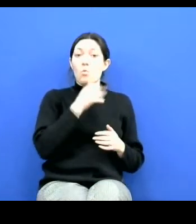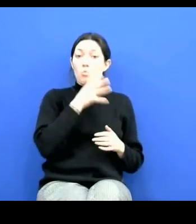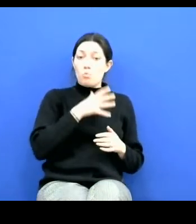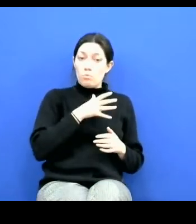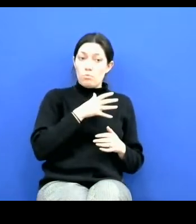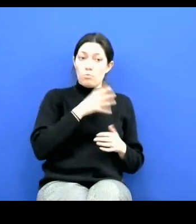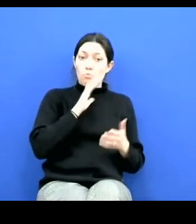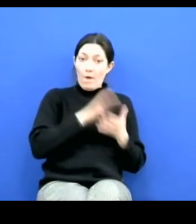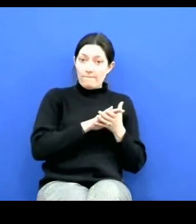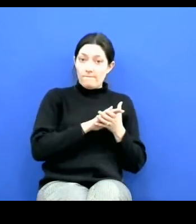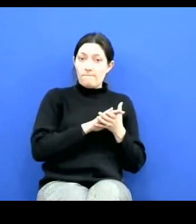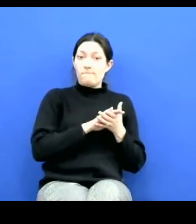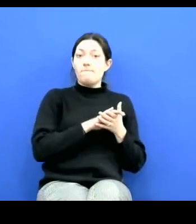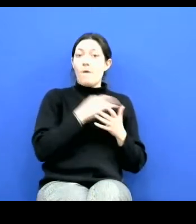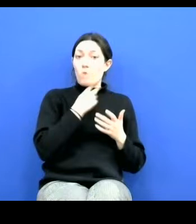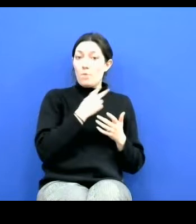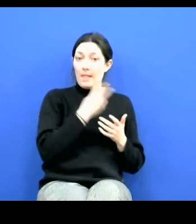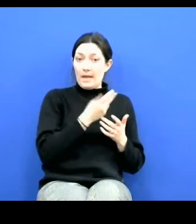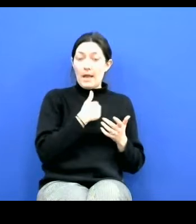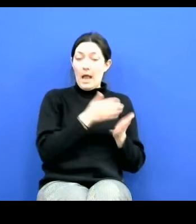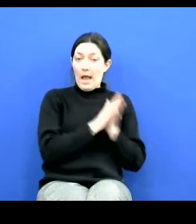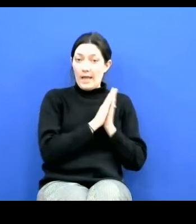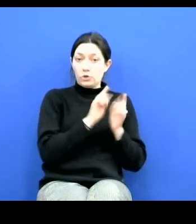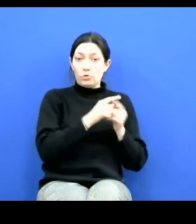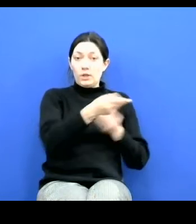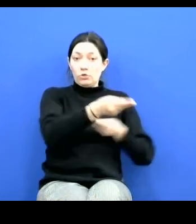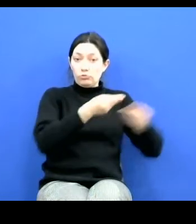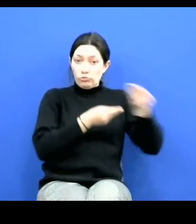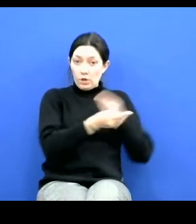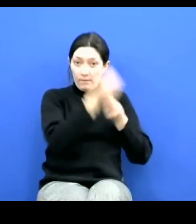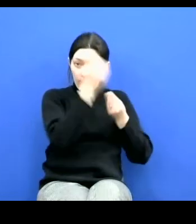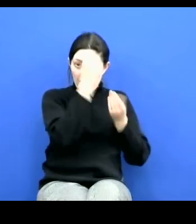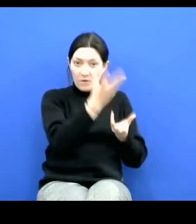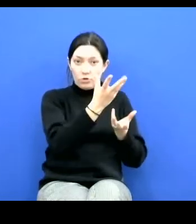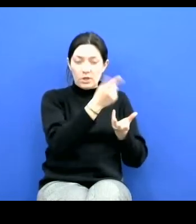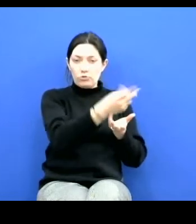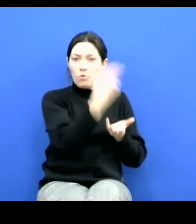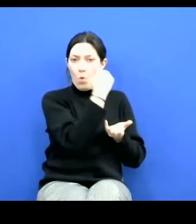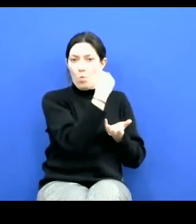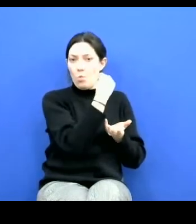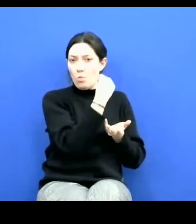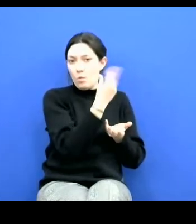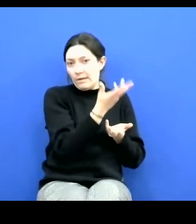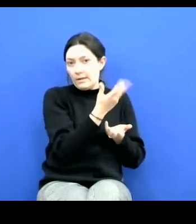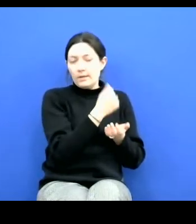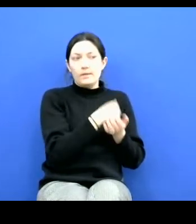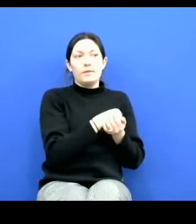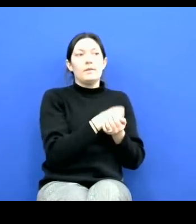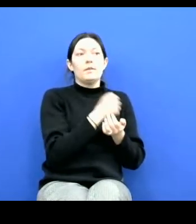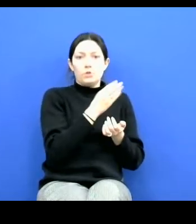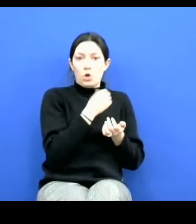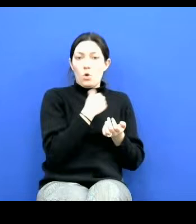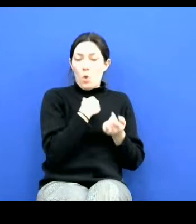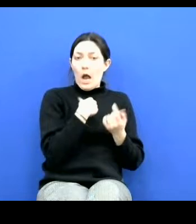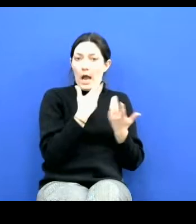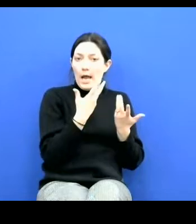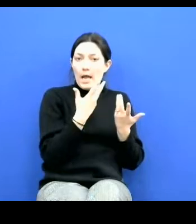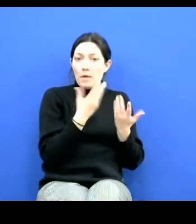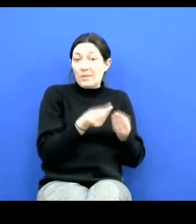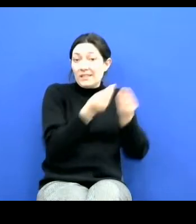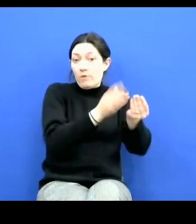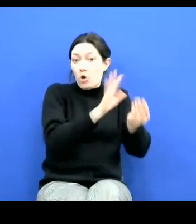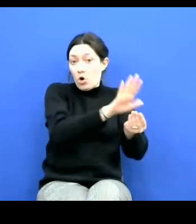asked to exchange information. I was pretty readily dismissed on that account and still was able to give her